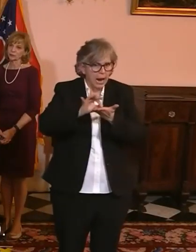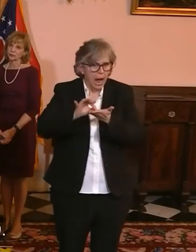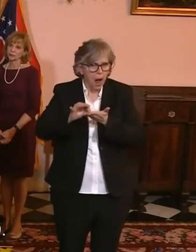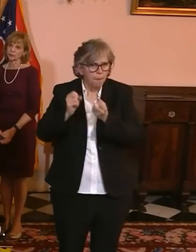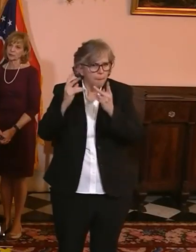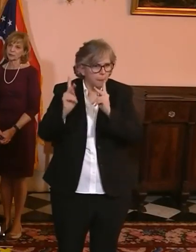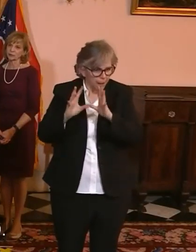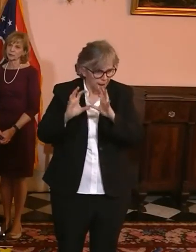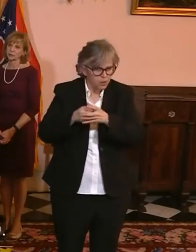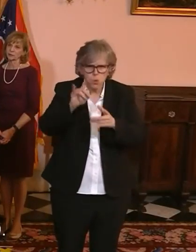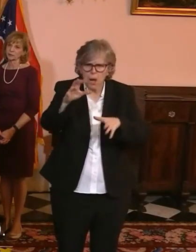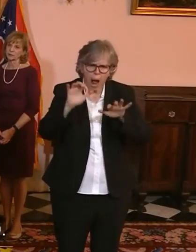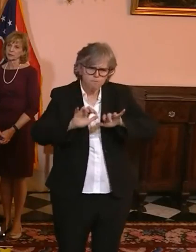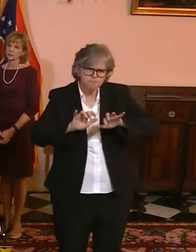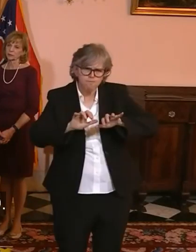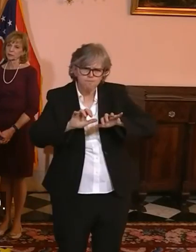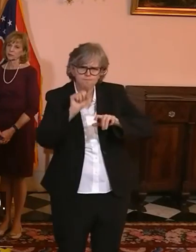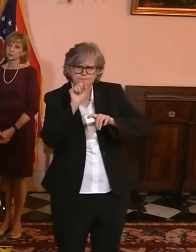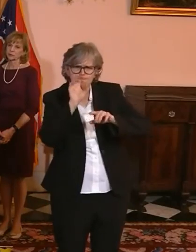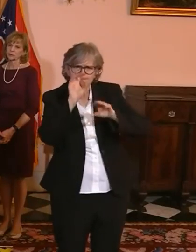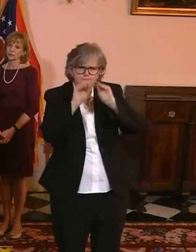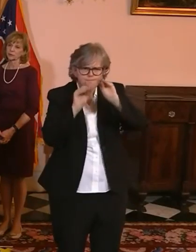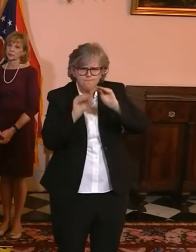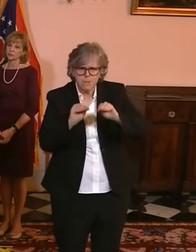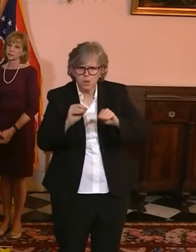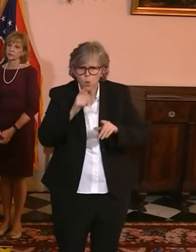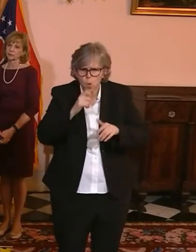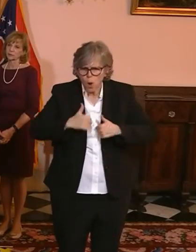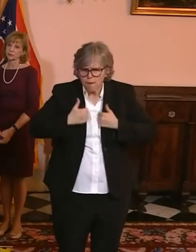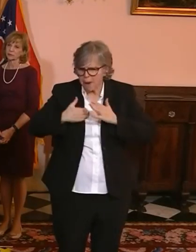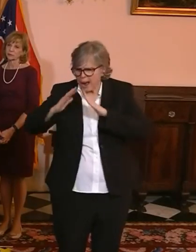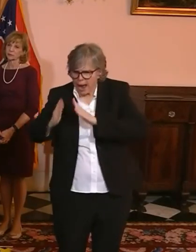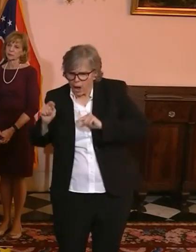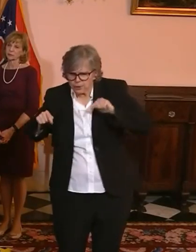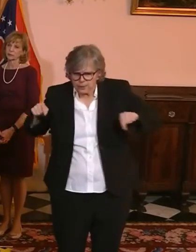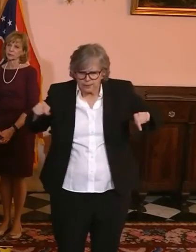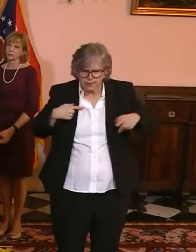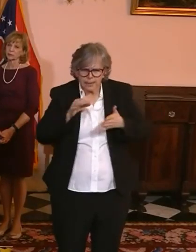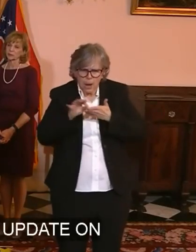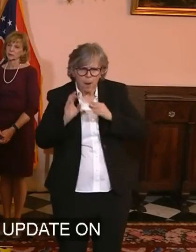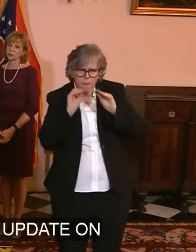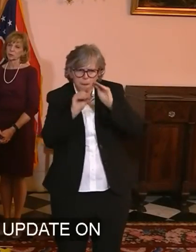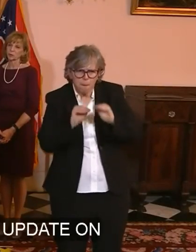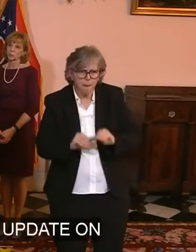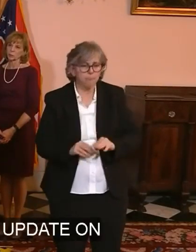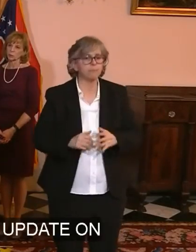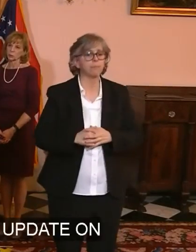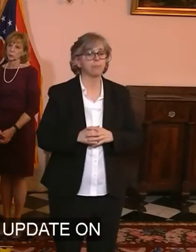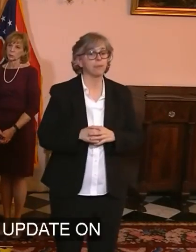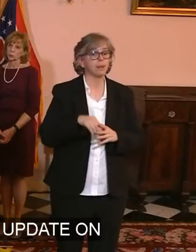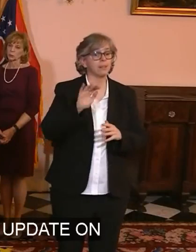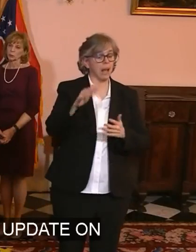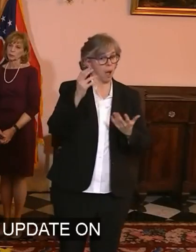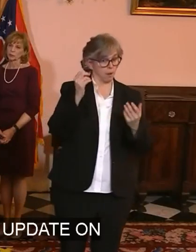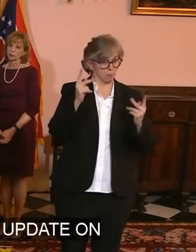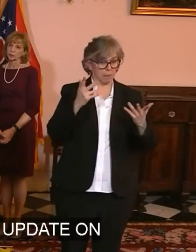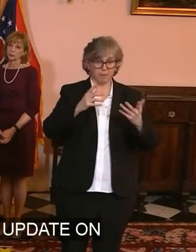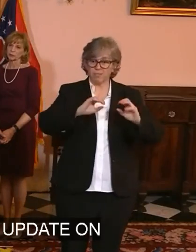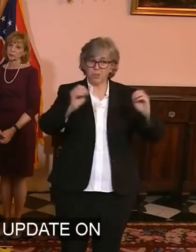give an update on unemployment compensation. Right now, this week alone, we've